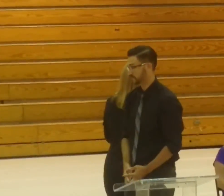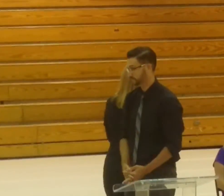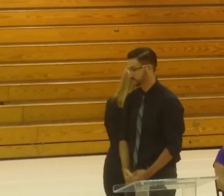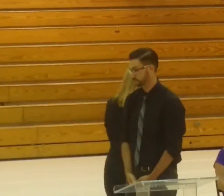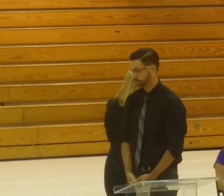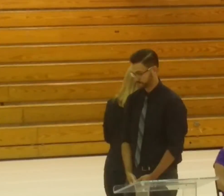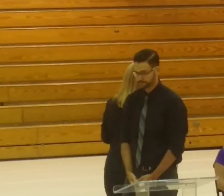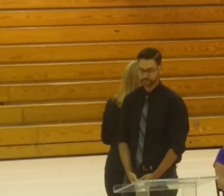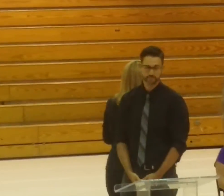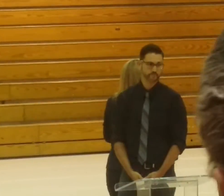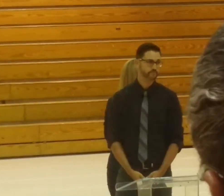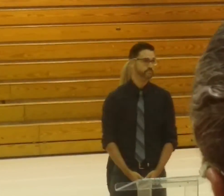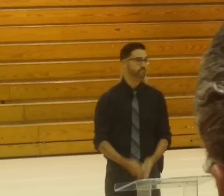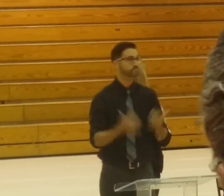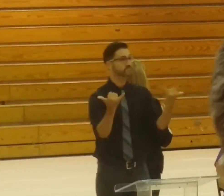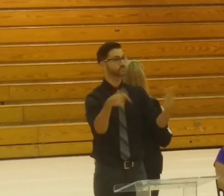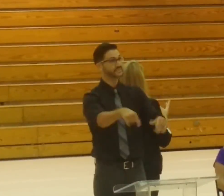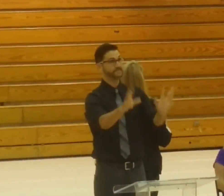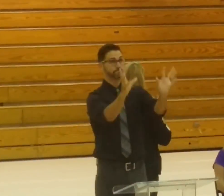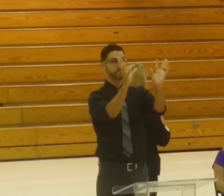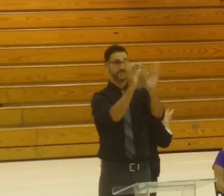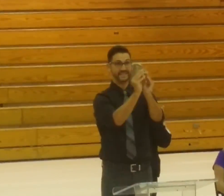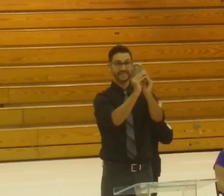very invested interest in the future of the school.